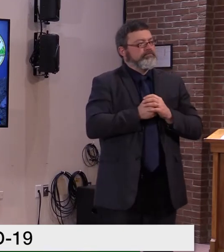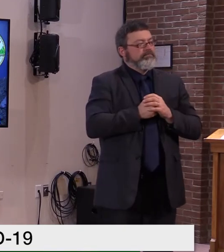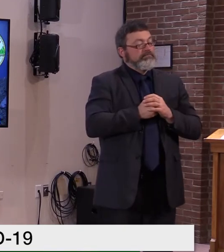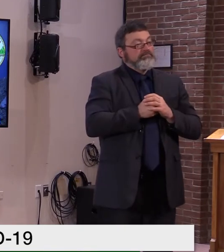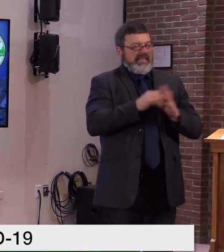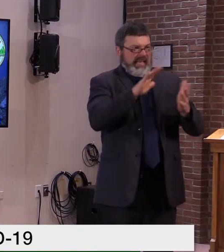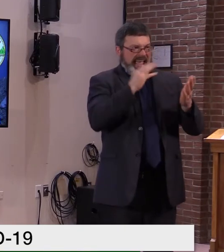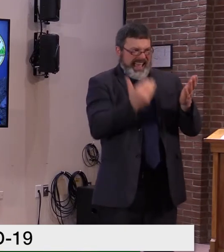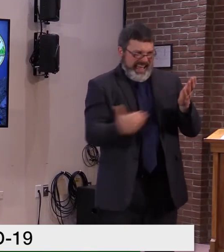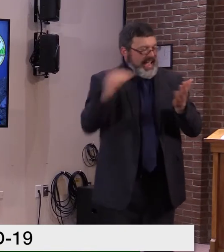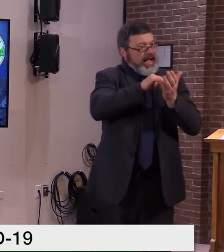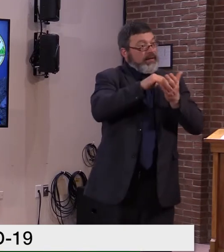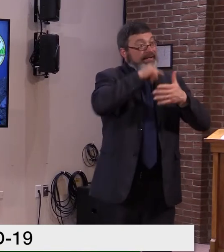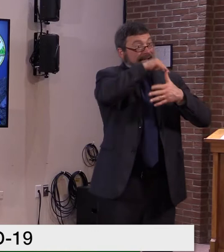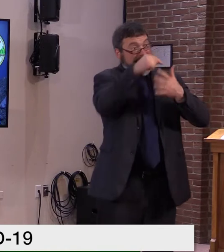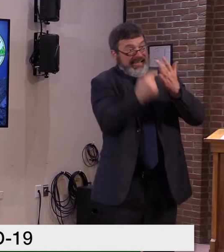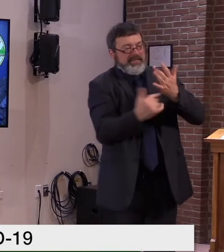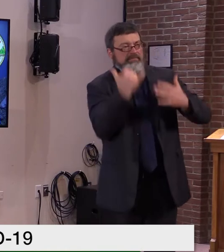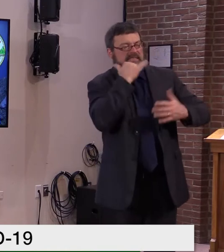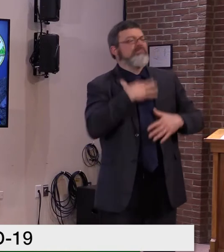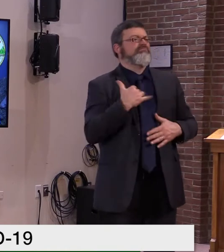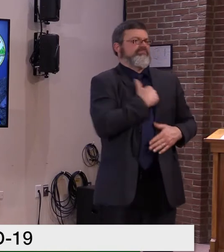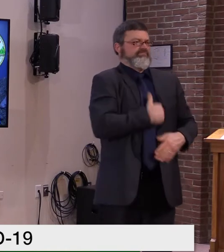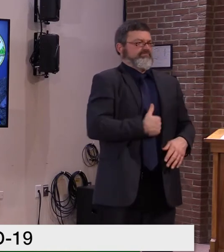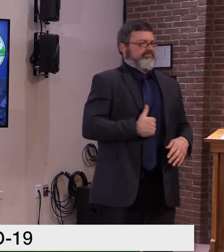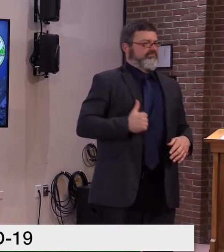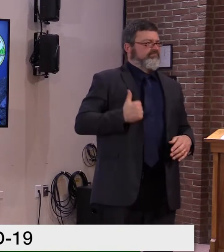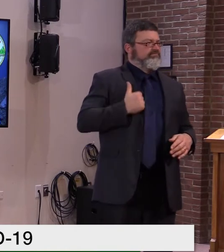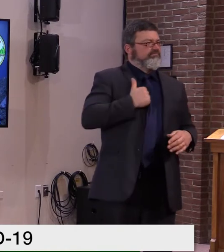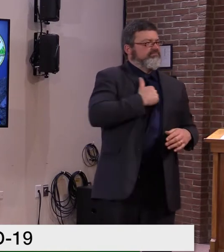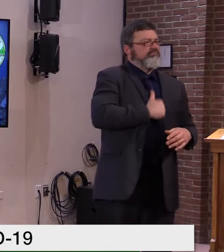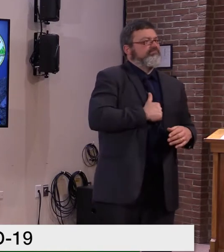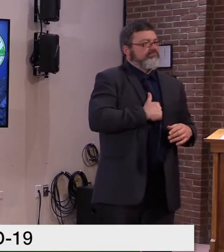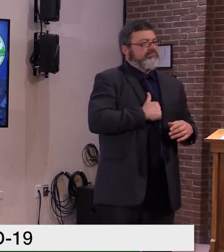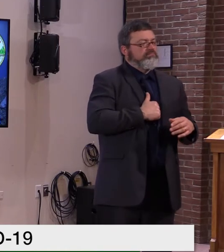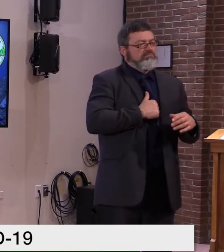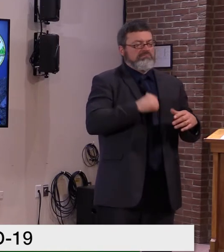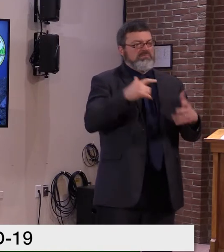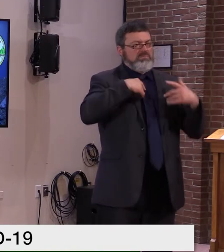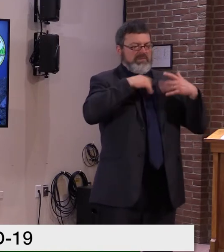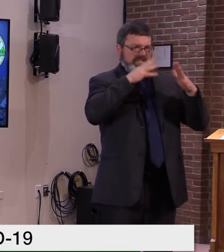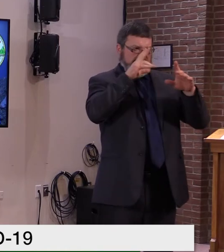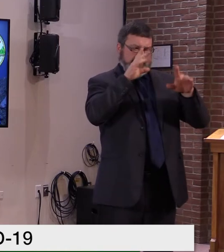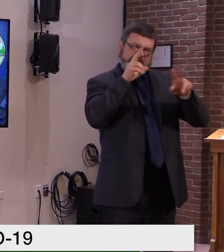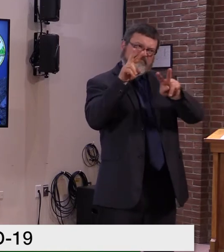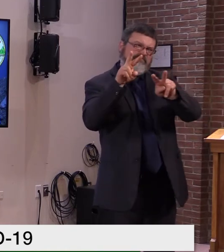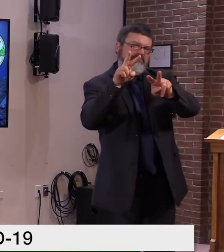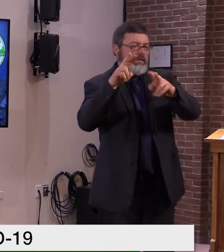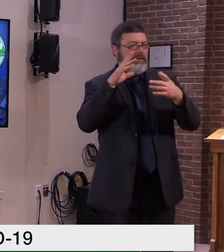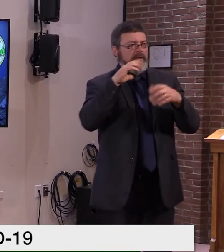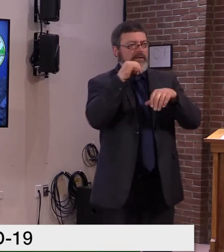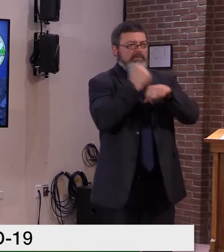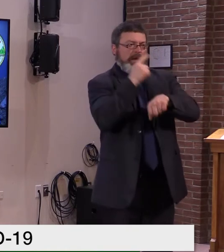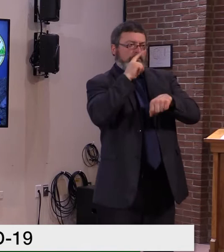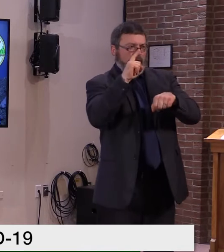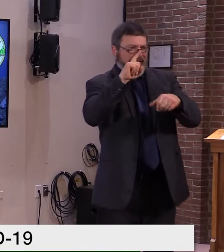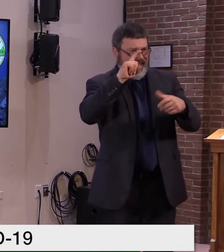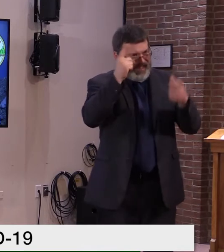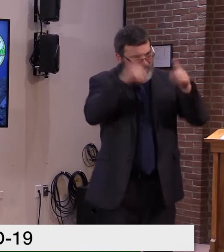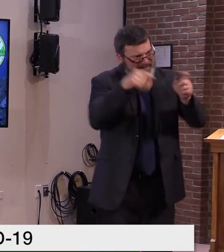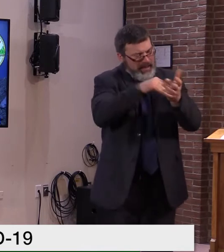repeated. My office will oversee the review of our processes and reforms and